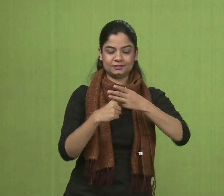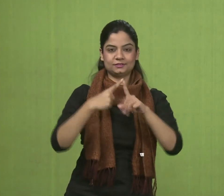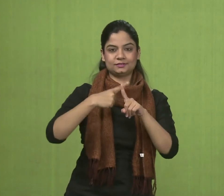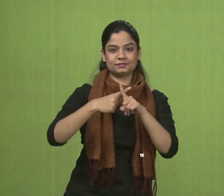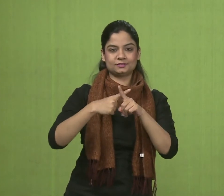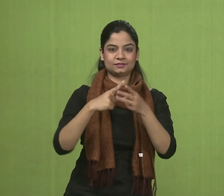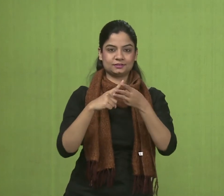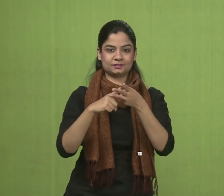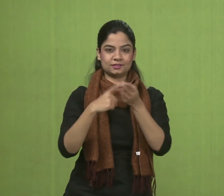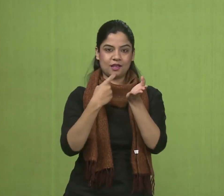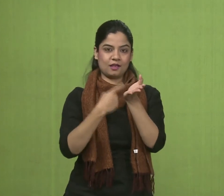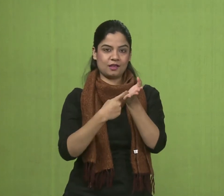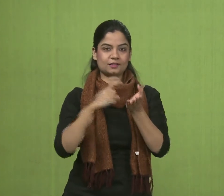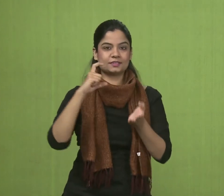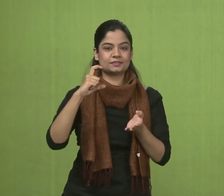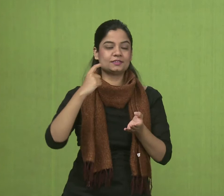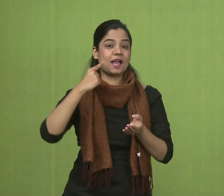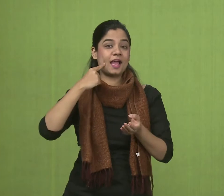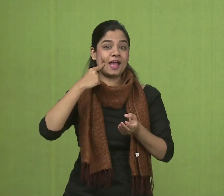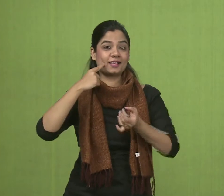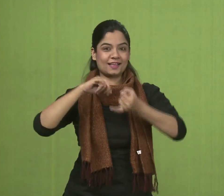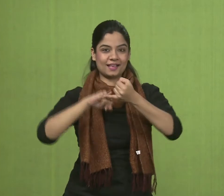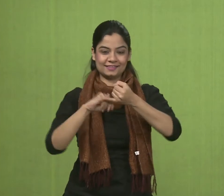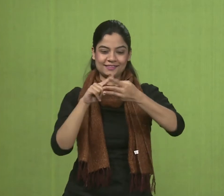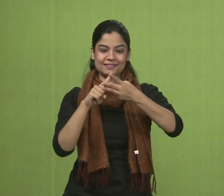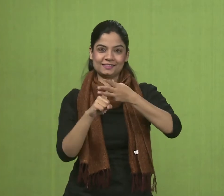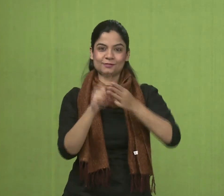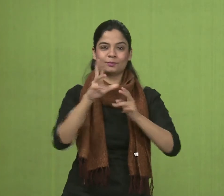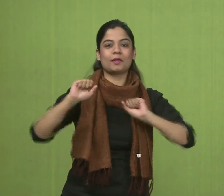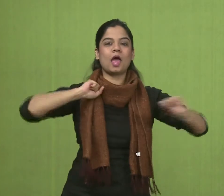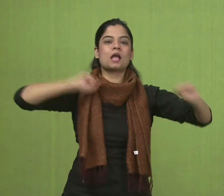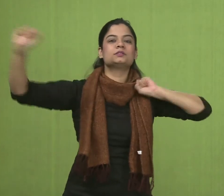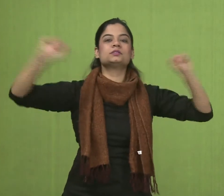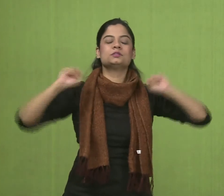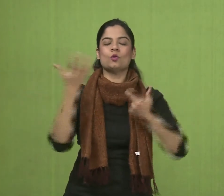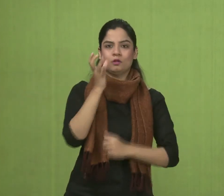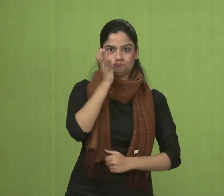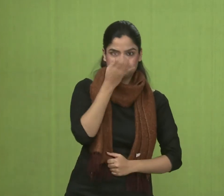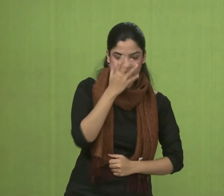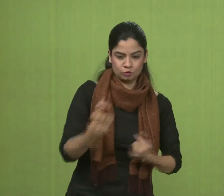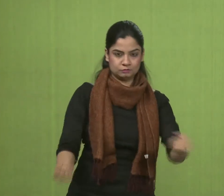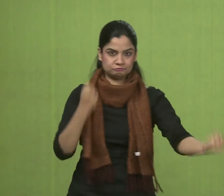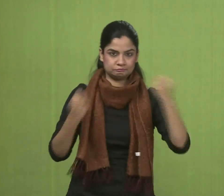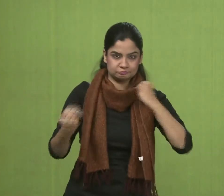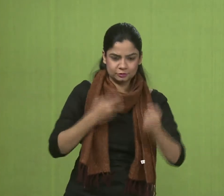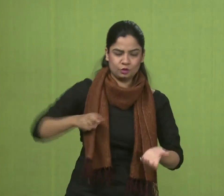Exercise, be it yoga, gymming, walking, different kinds of body activities.